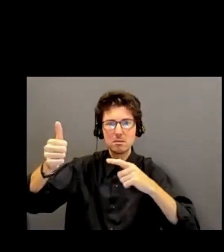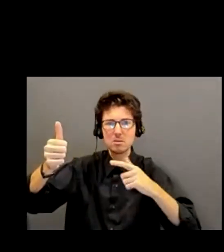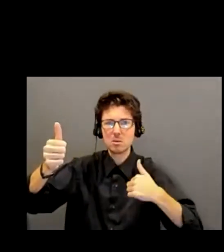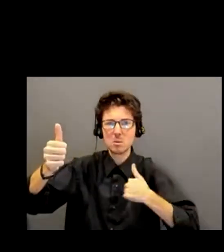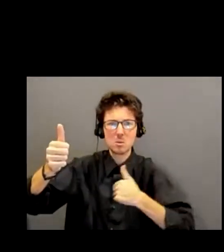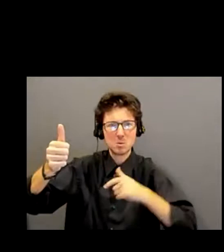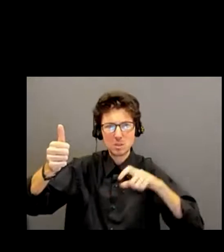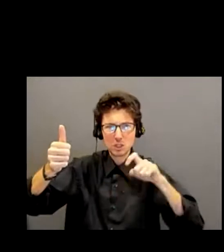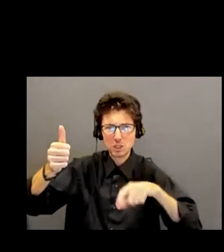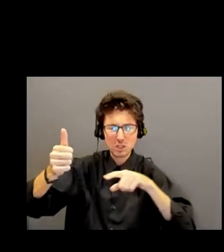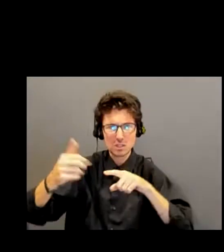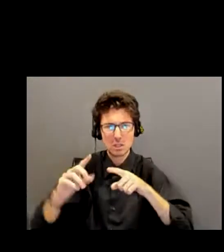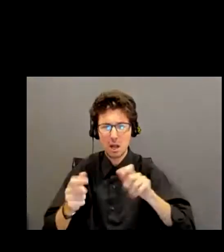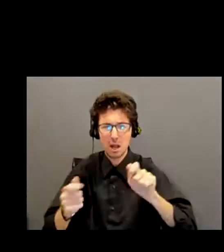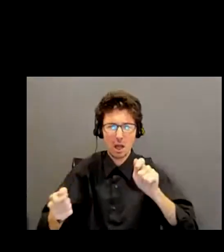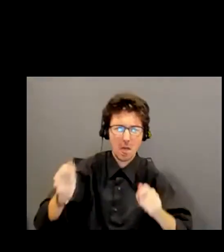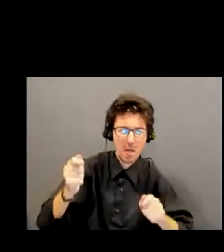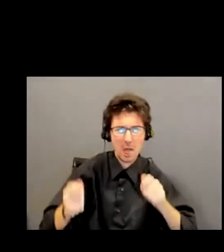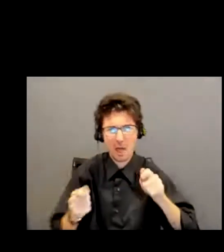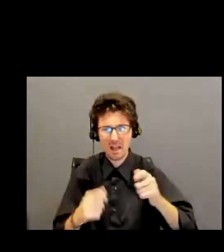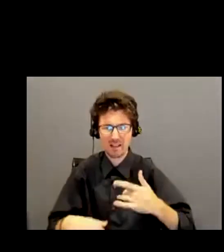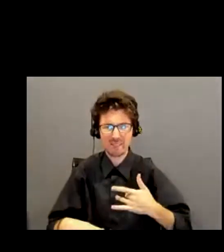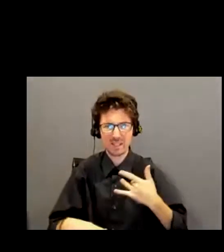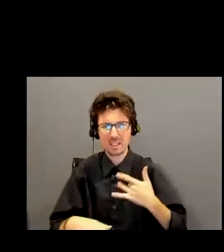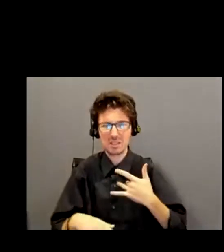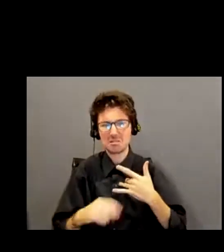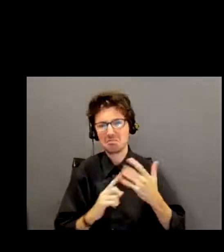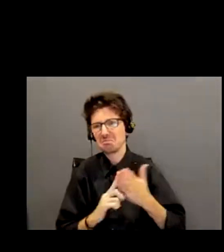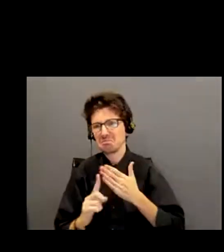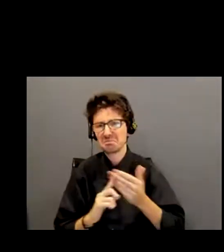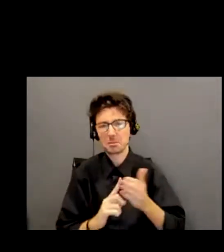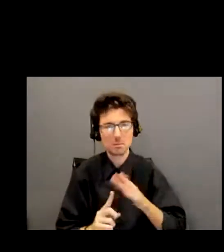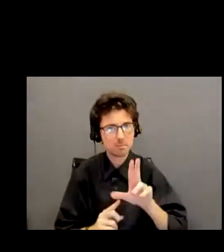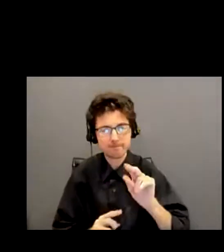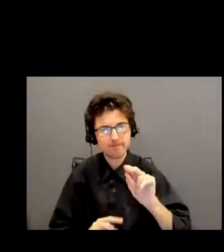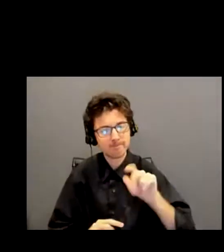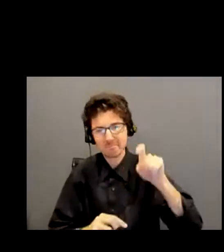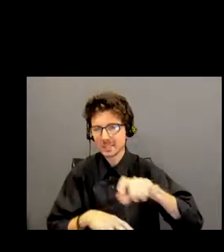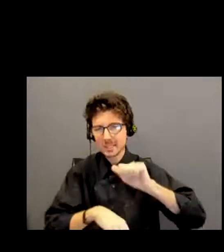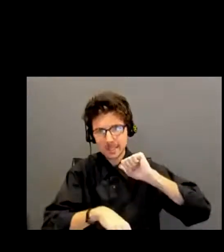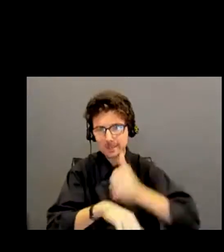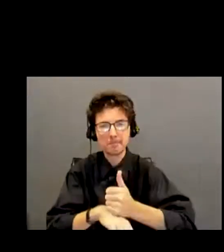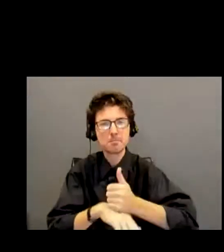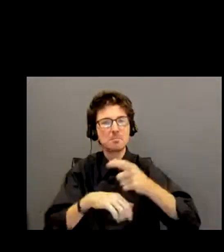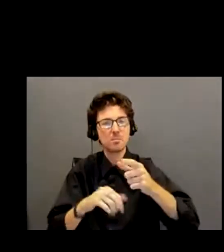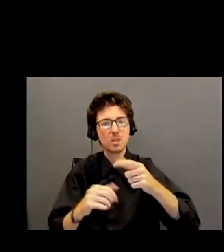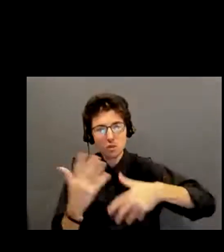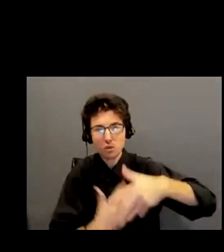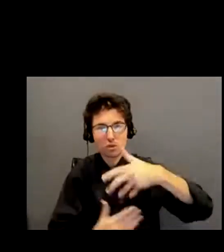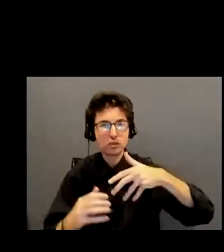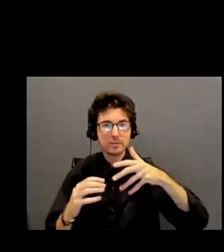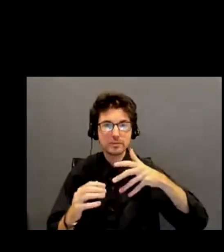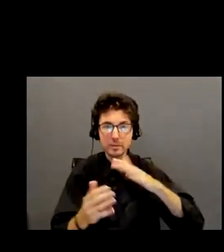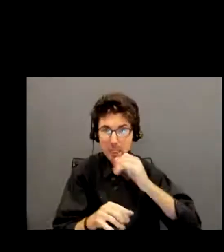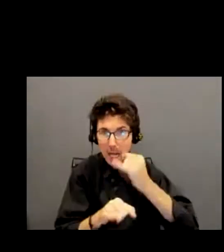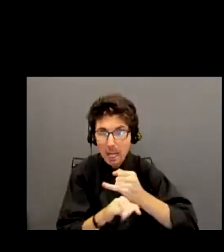uncompromisingly develop an inclusive education system which will provide academic and social accommodation for each and